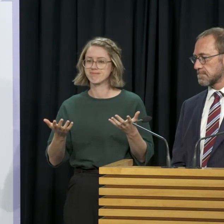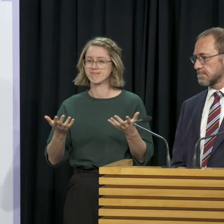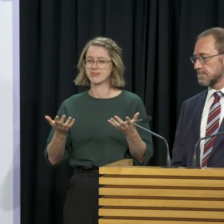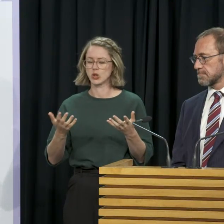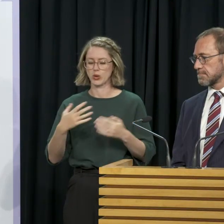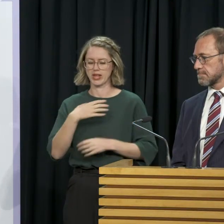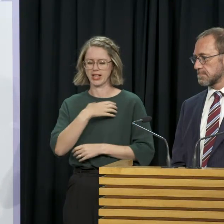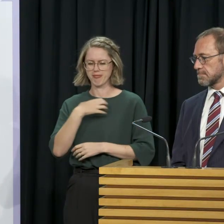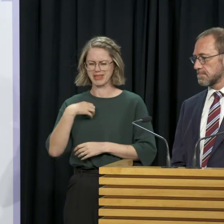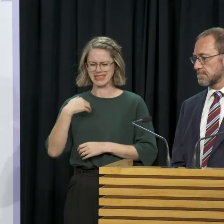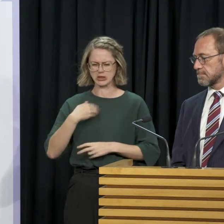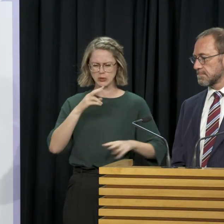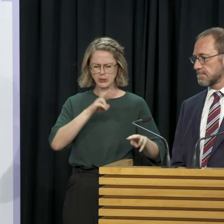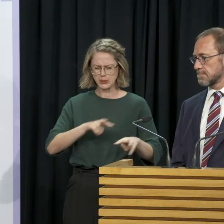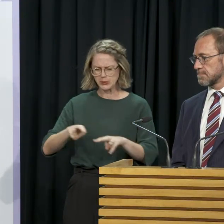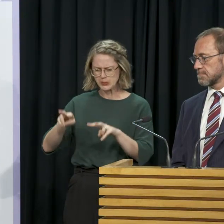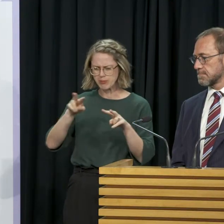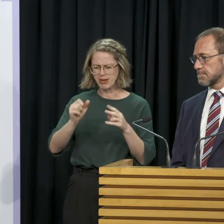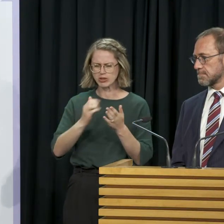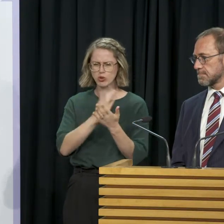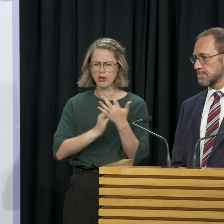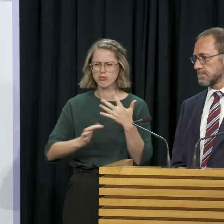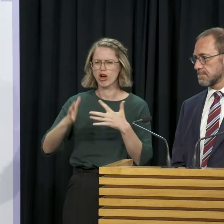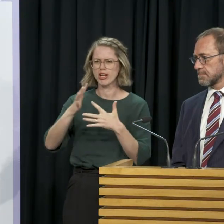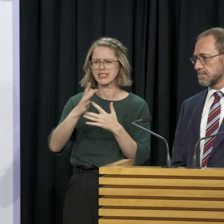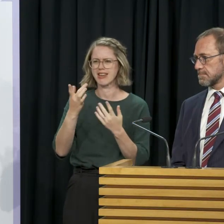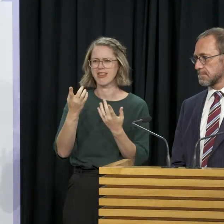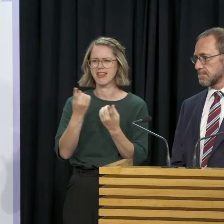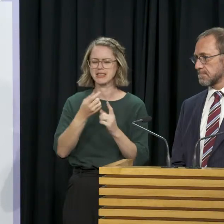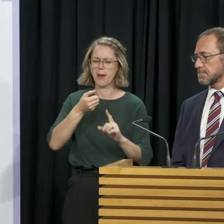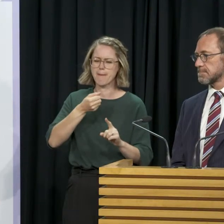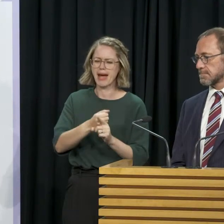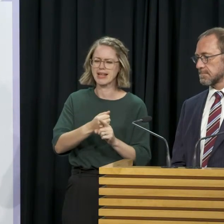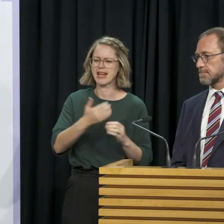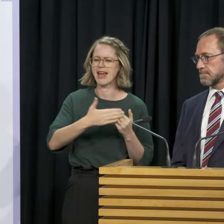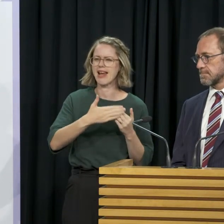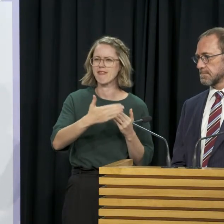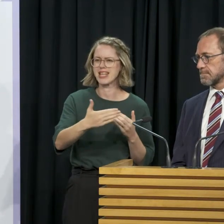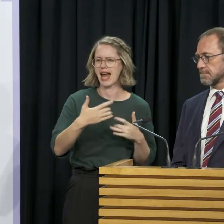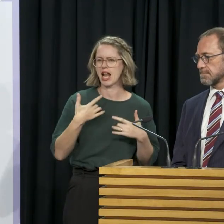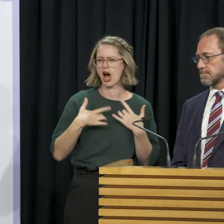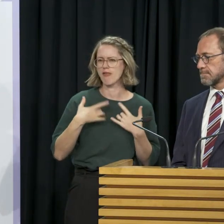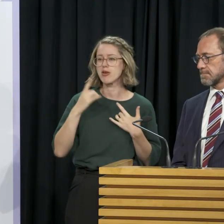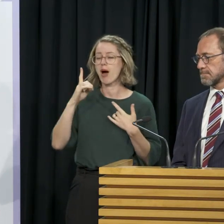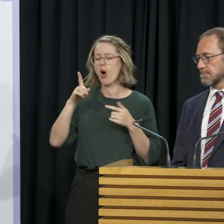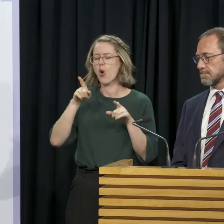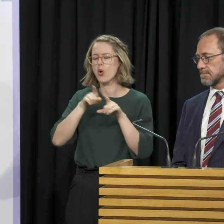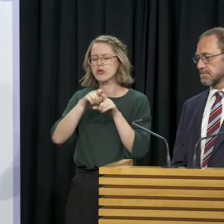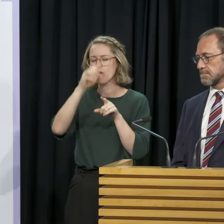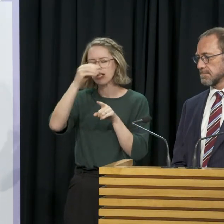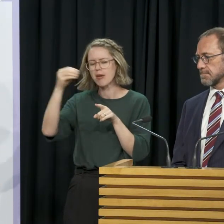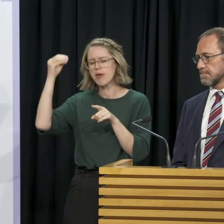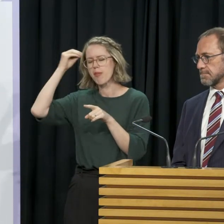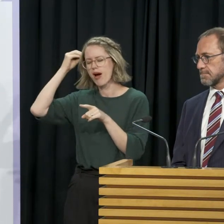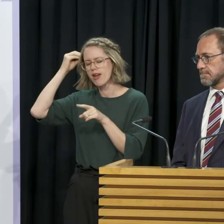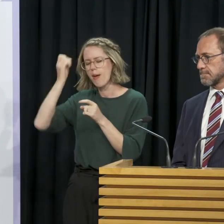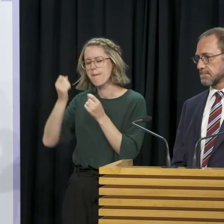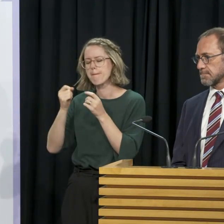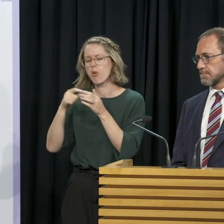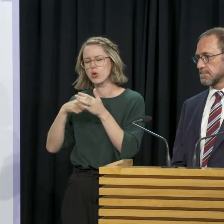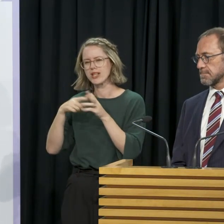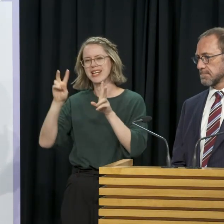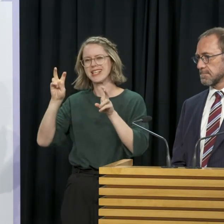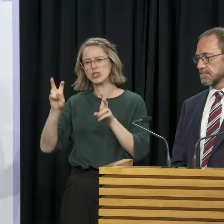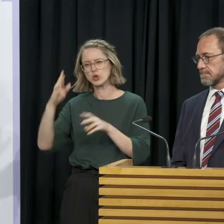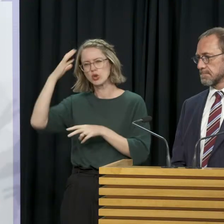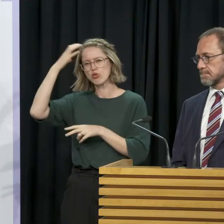us to do to make sure we're prioritising the things that are affecting people's daily lives, or not losing sight of the things the Royal Commission called on us to